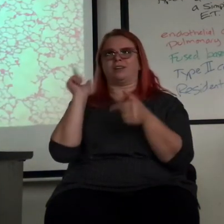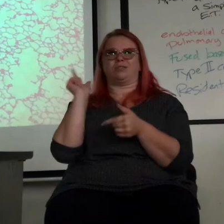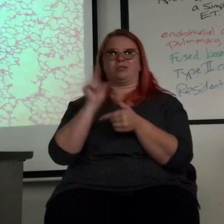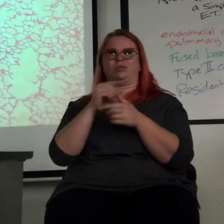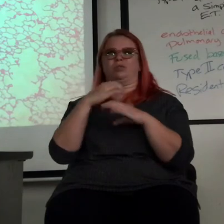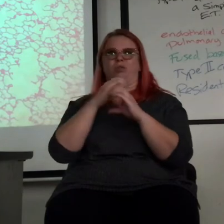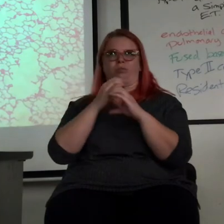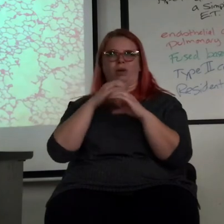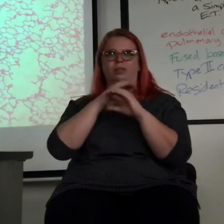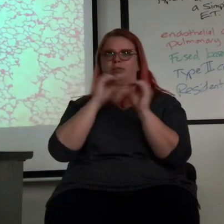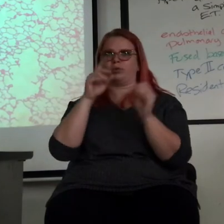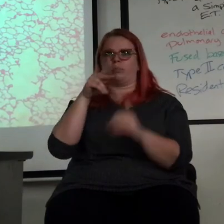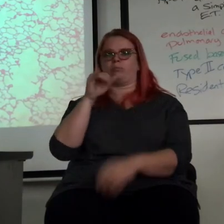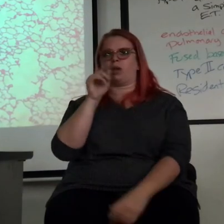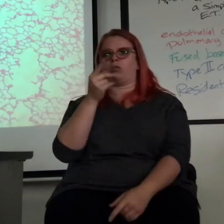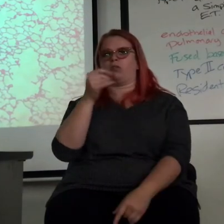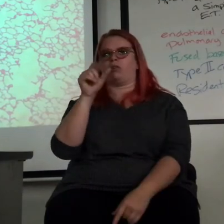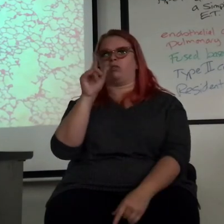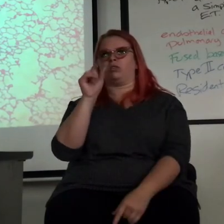no pathology here.